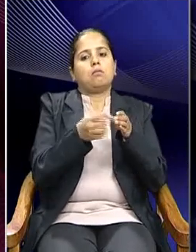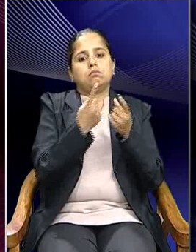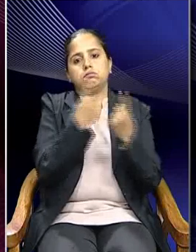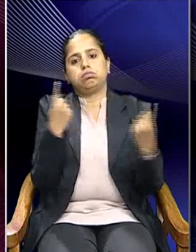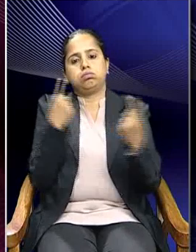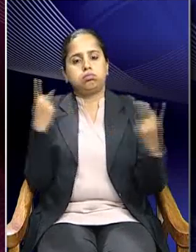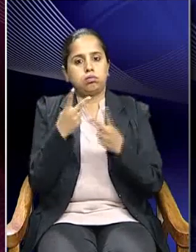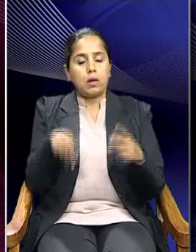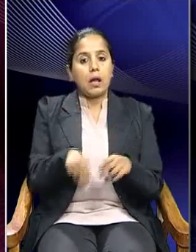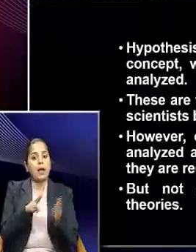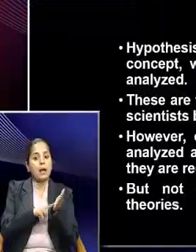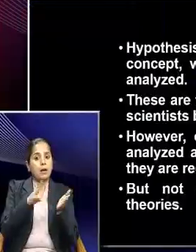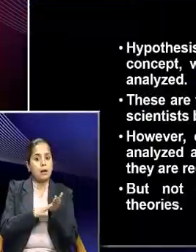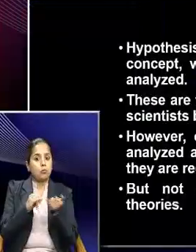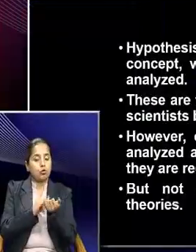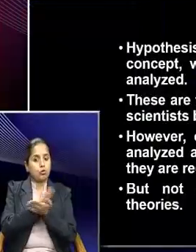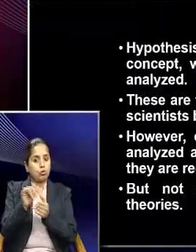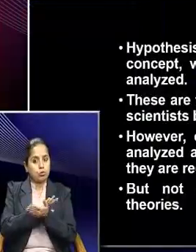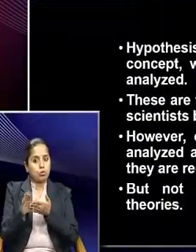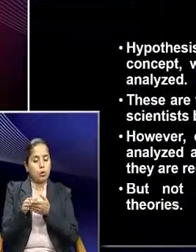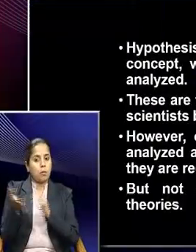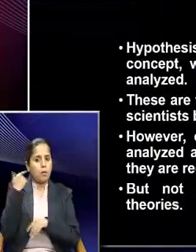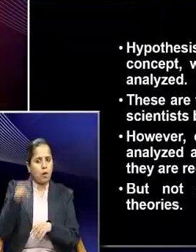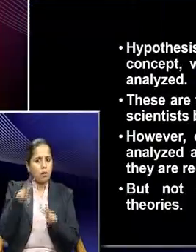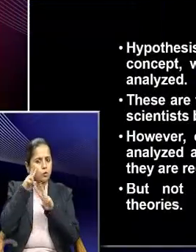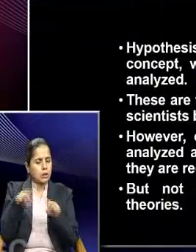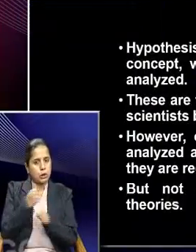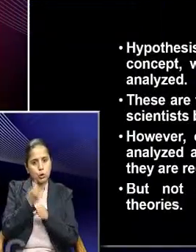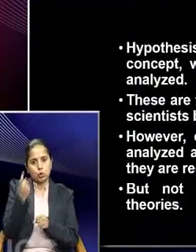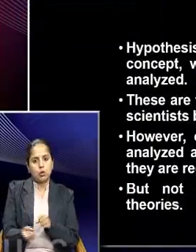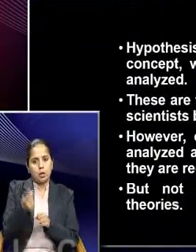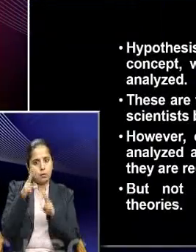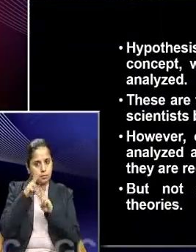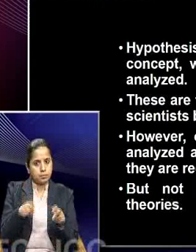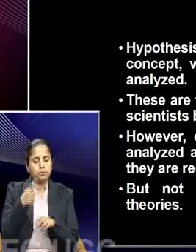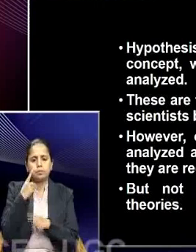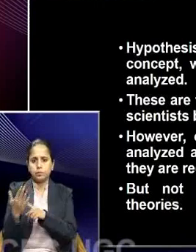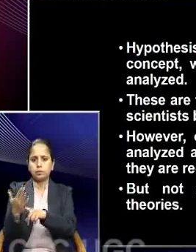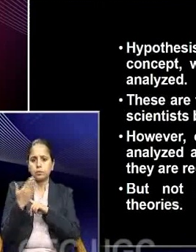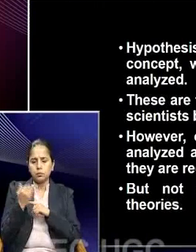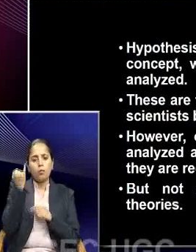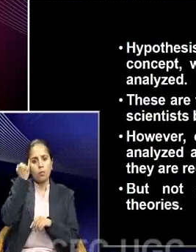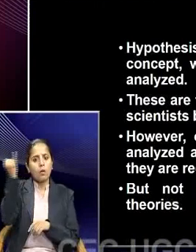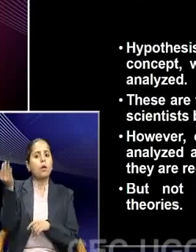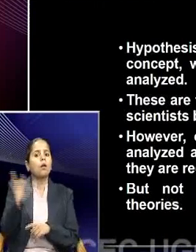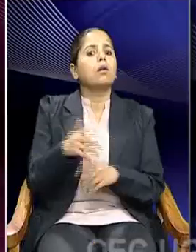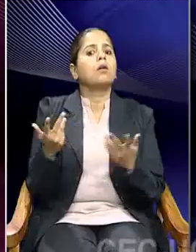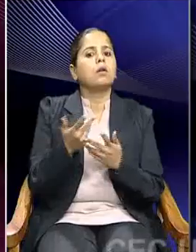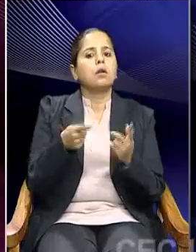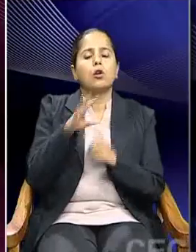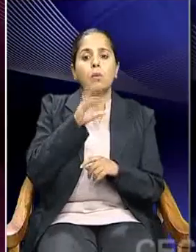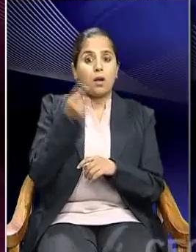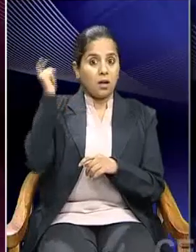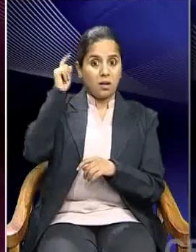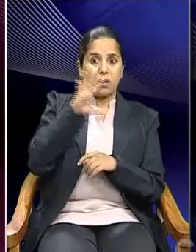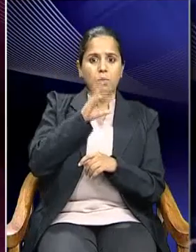A.M. Shah, a sociologist, did a research in Gujarat and came out with the idea that this